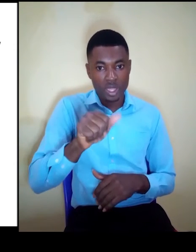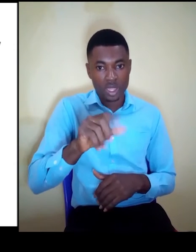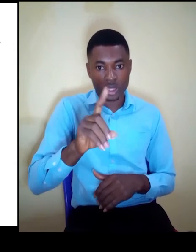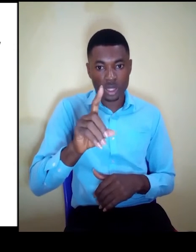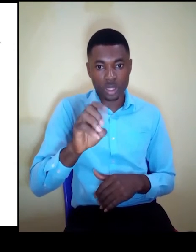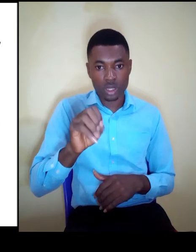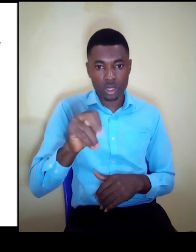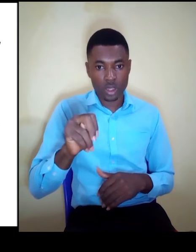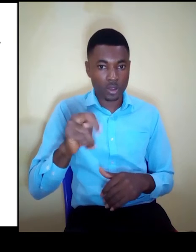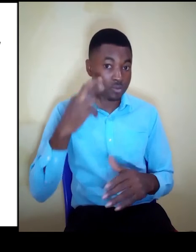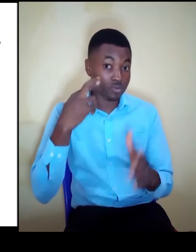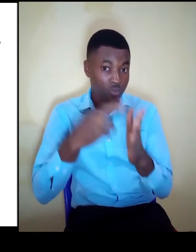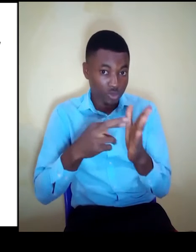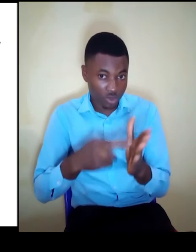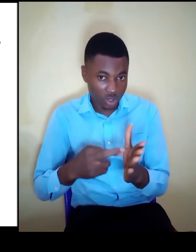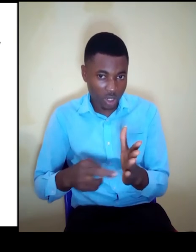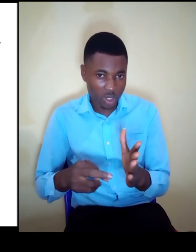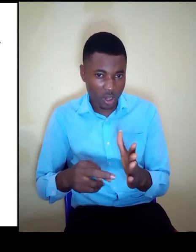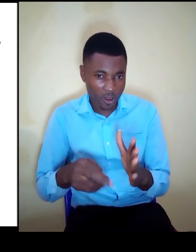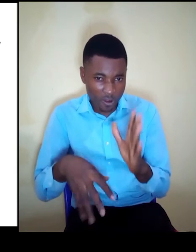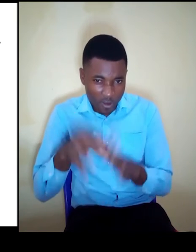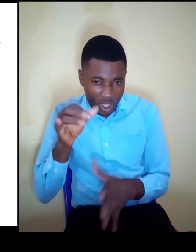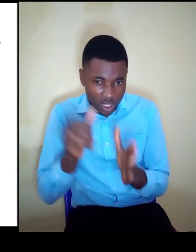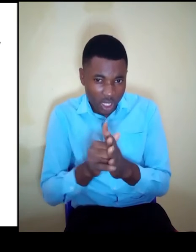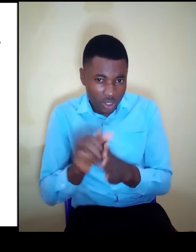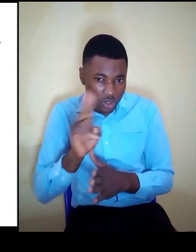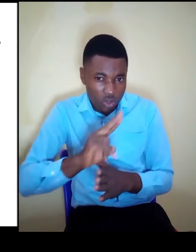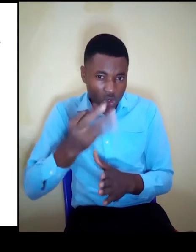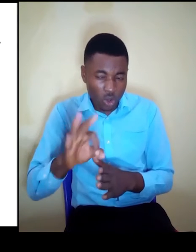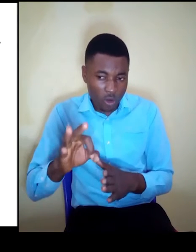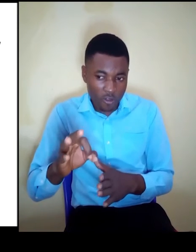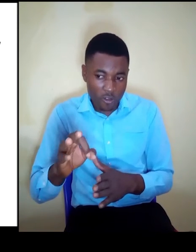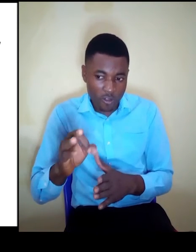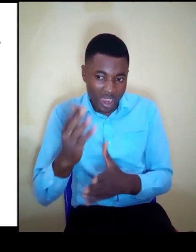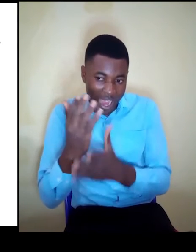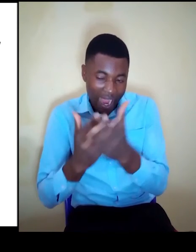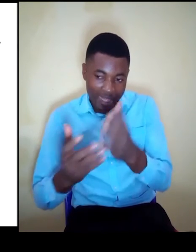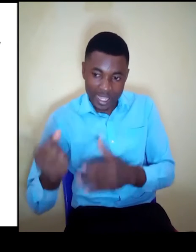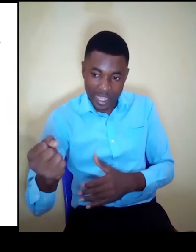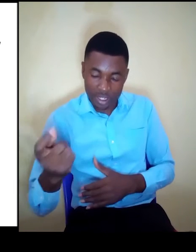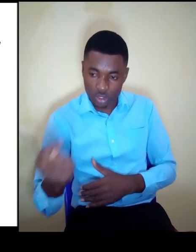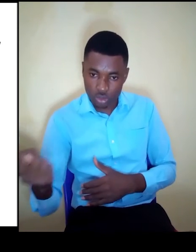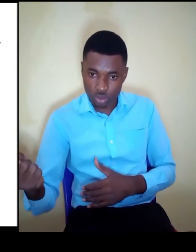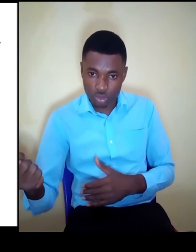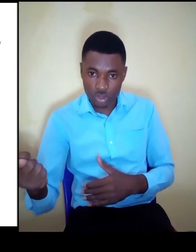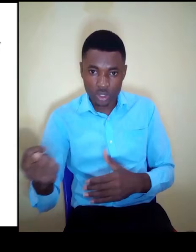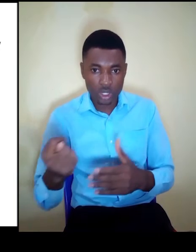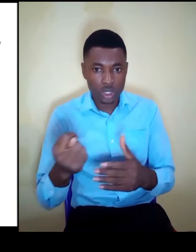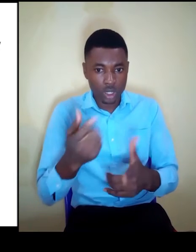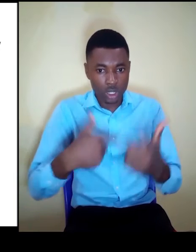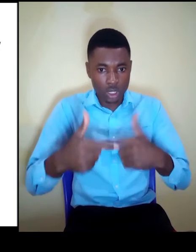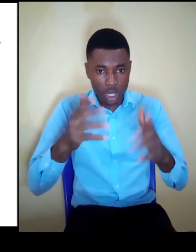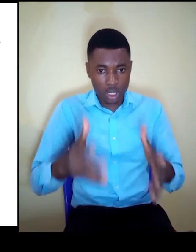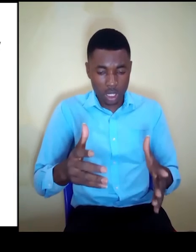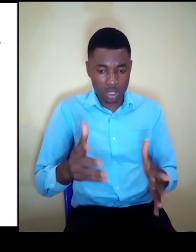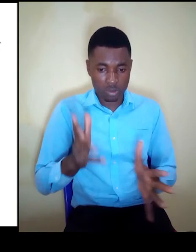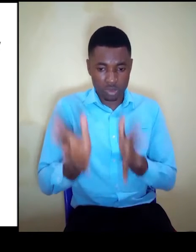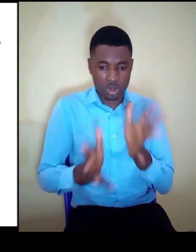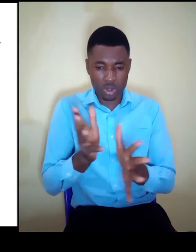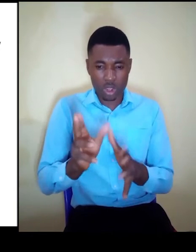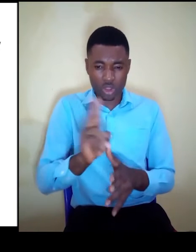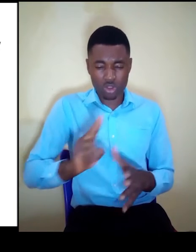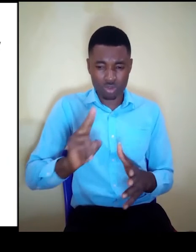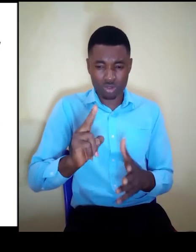that with the use of handheld tools, signers and gesturers systematically use handling and